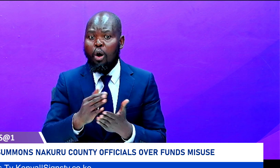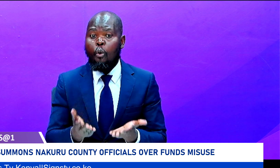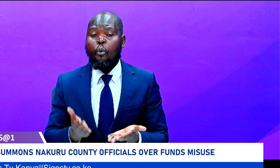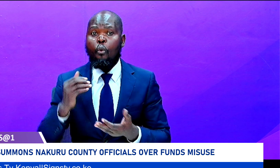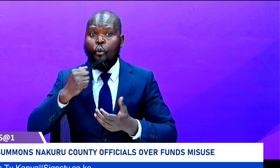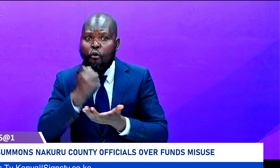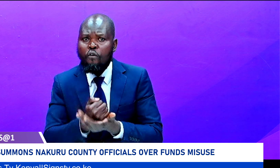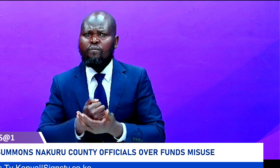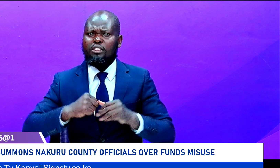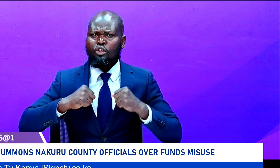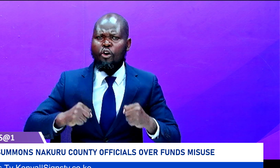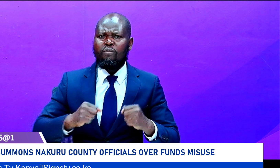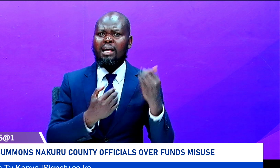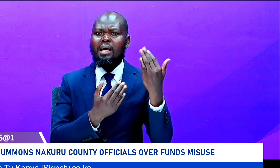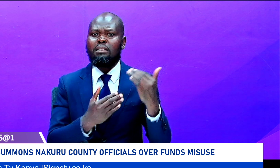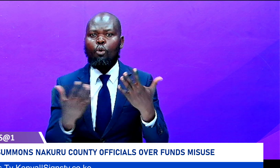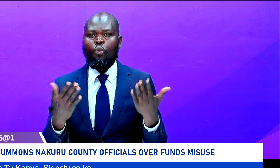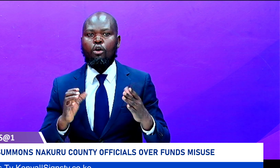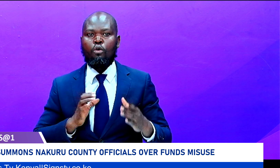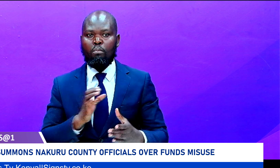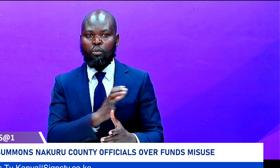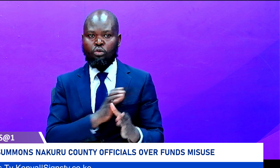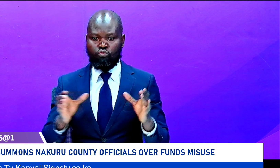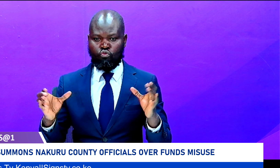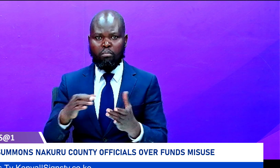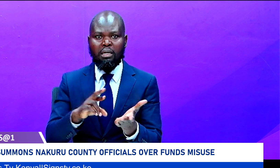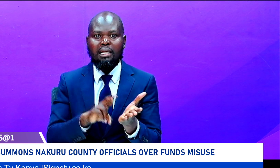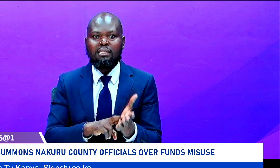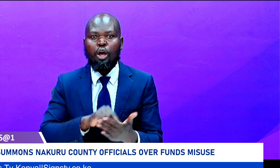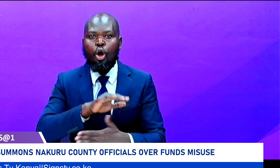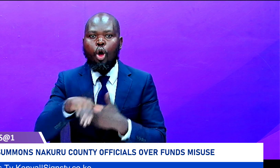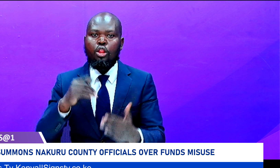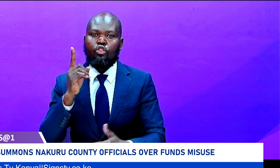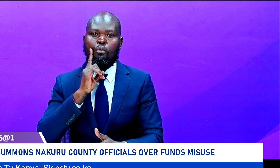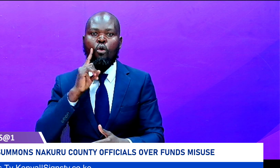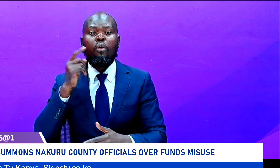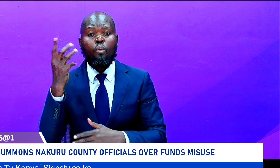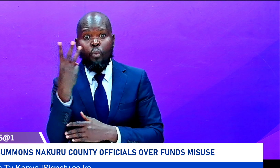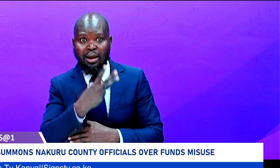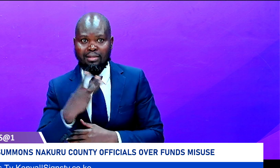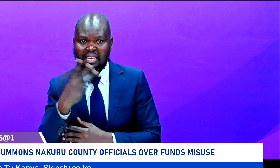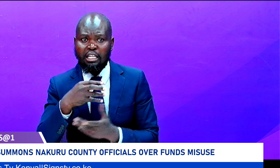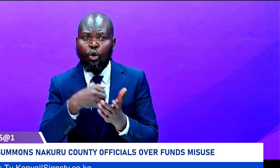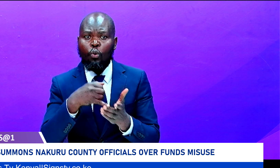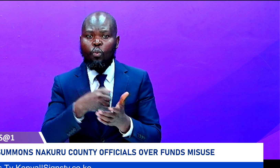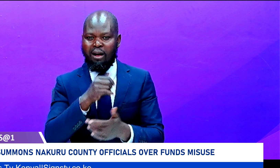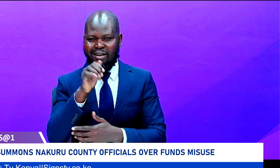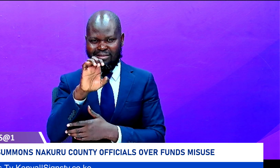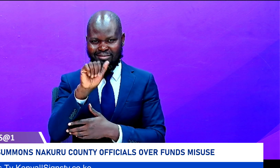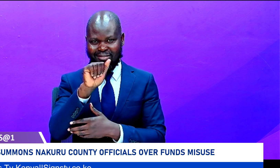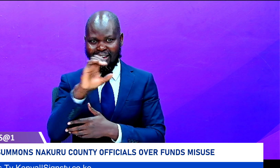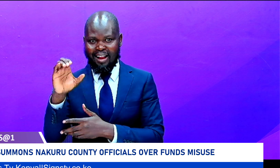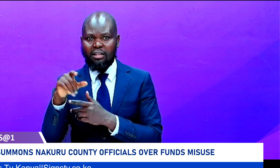over alleged misuse of public funds. The officers are expected to appear at the Commission's regional offices